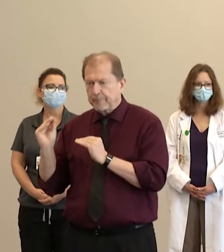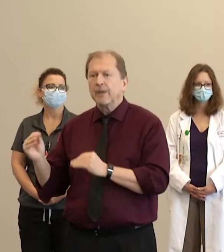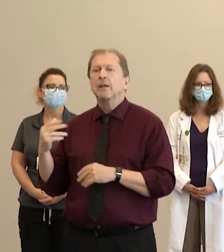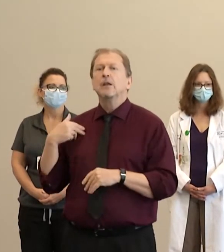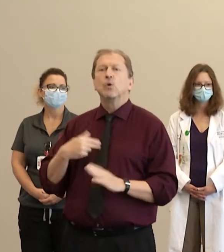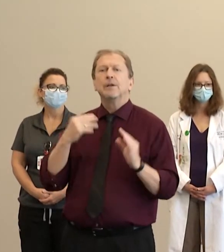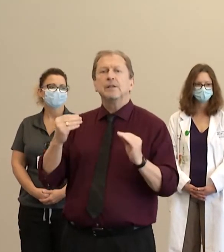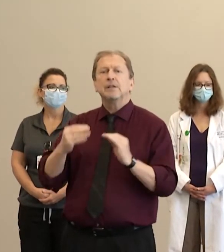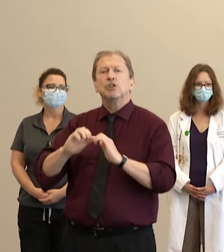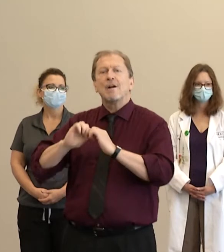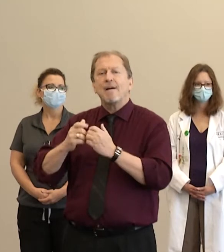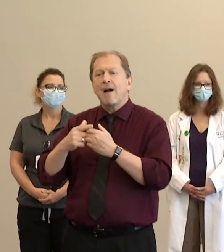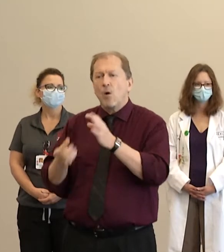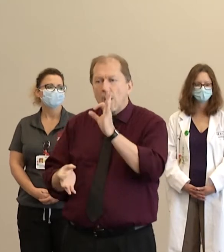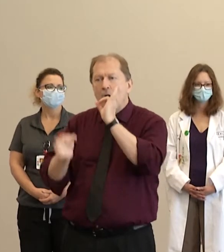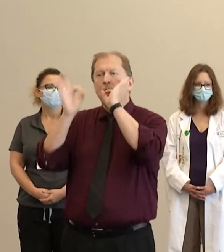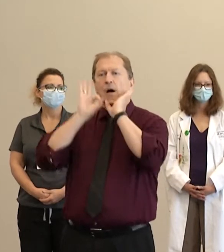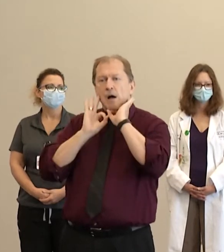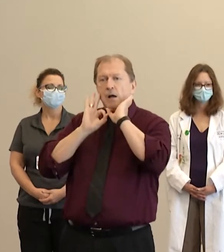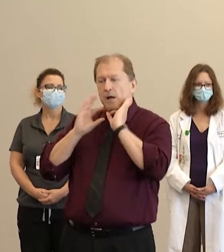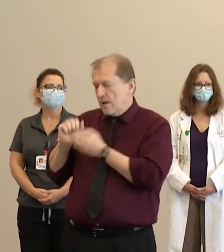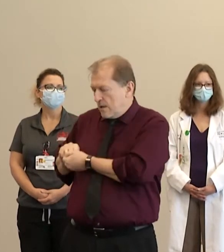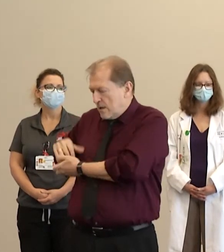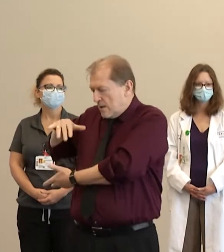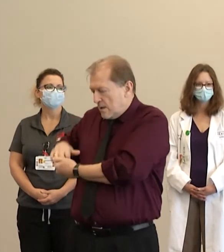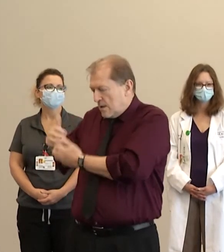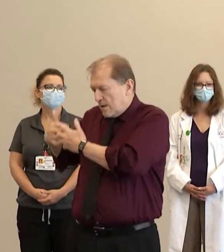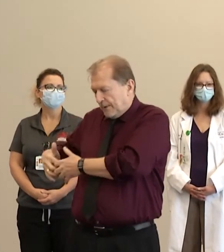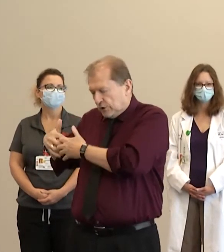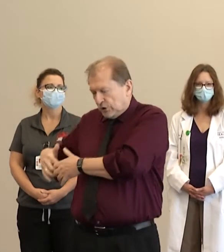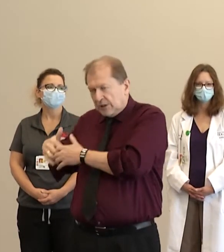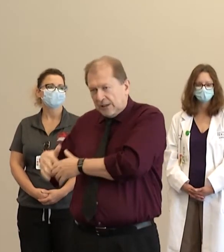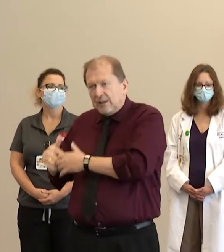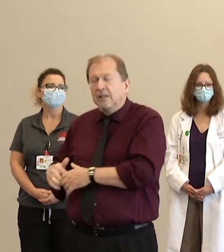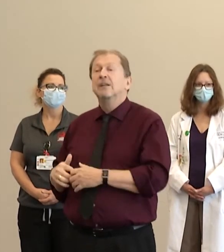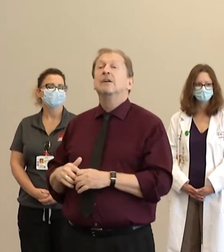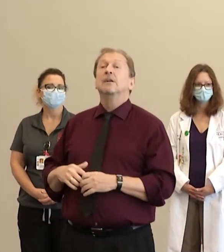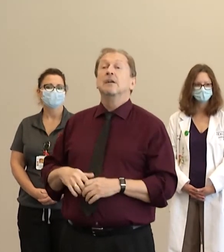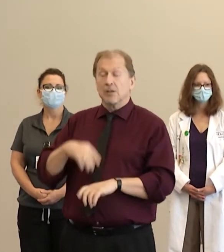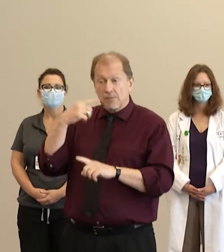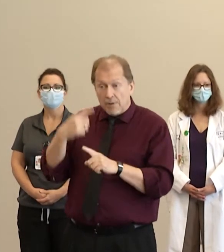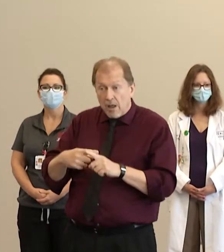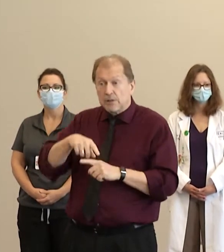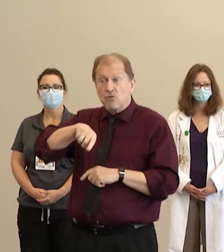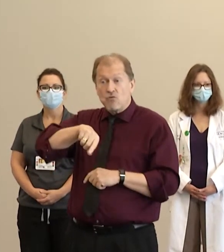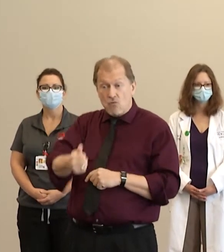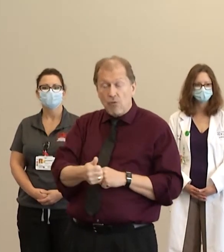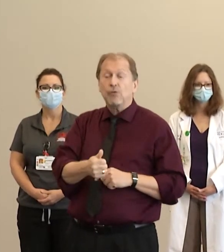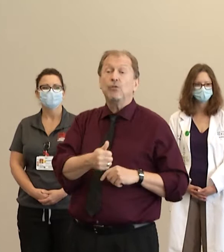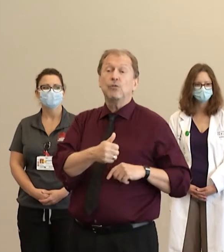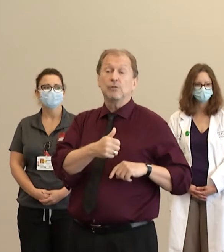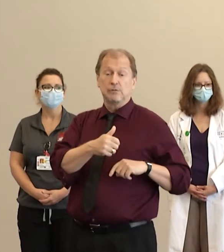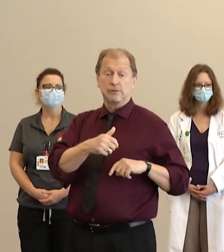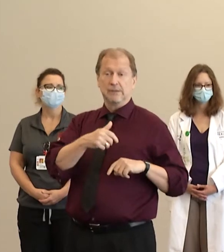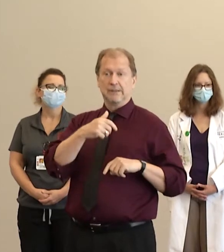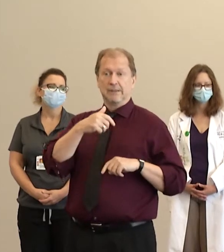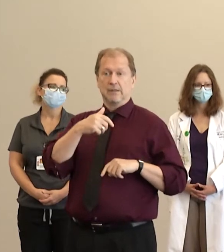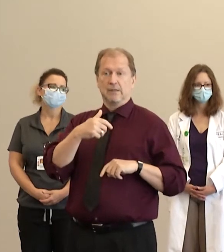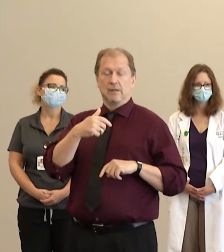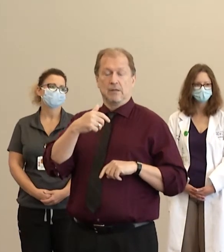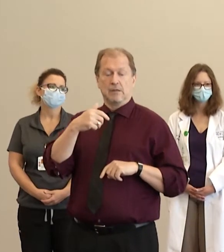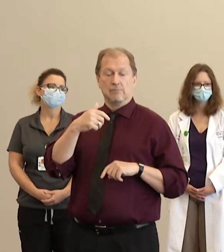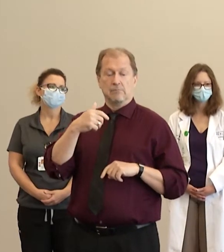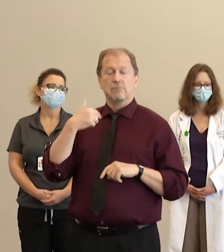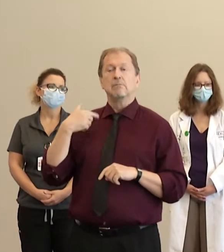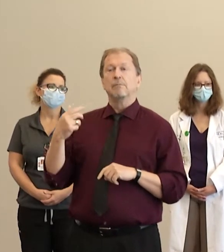line simulations that our teams were already implementing, the Cook County Simulation Center will be